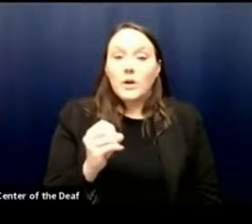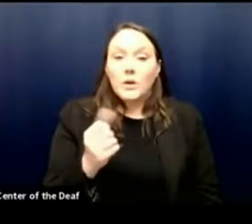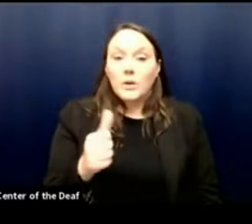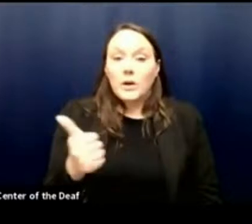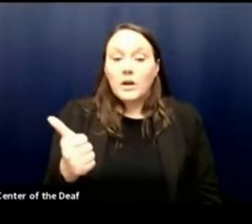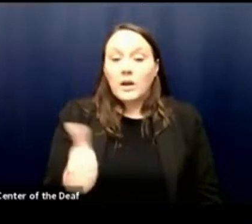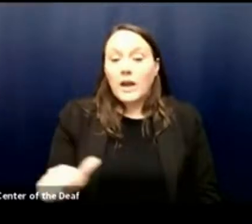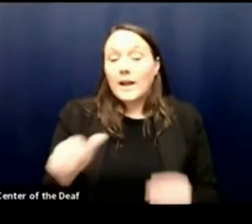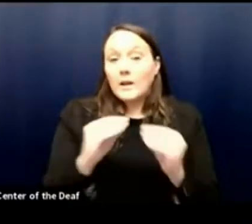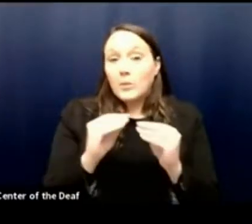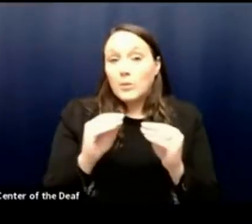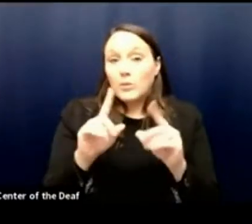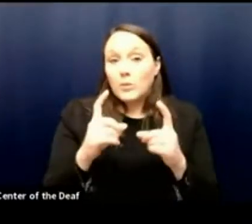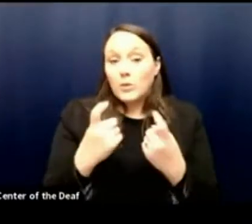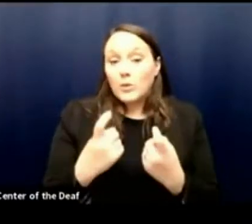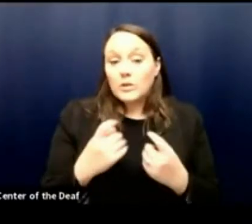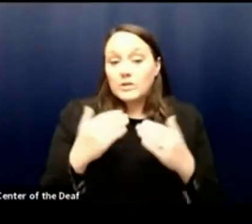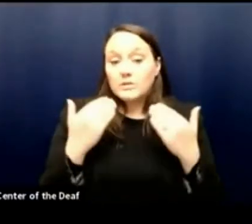please go ahead and submit them.